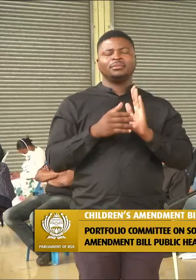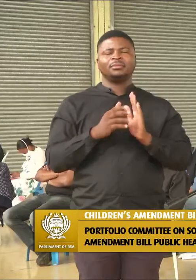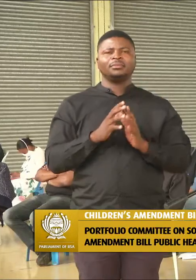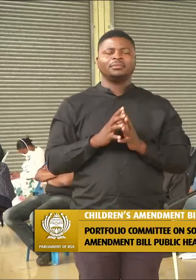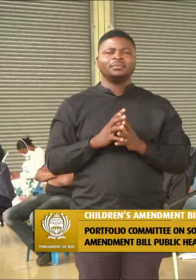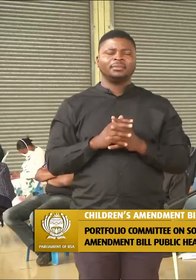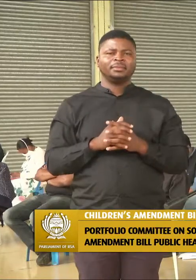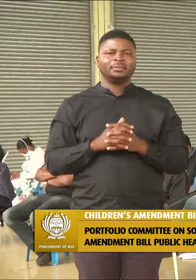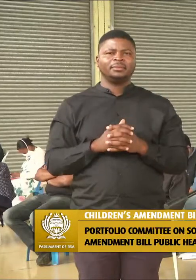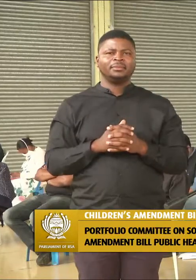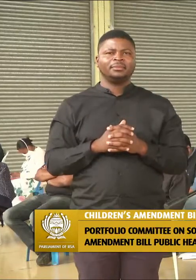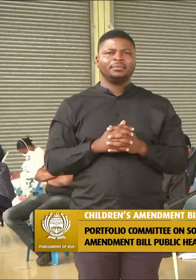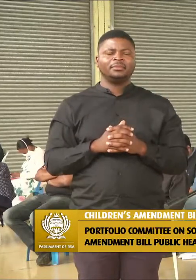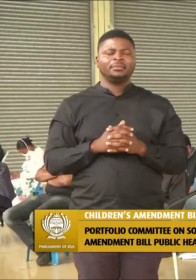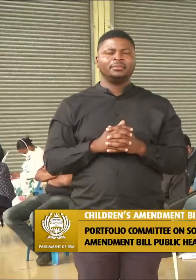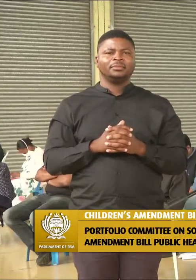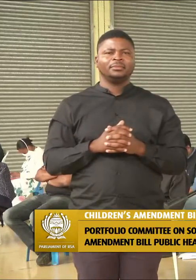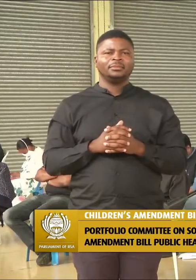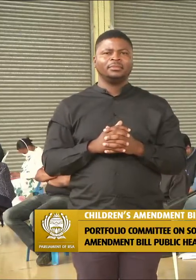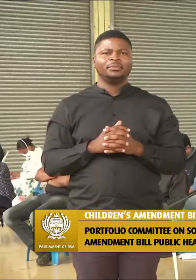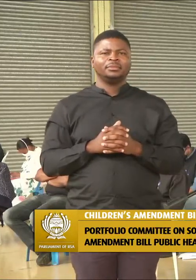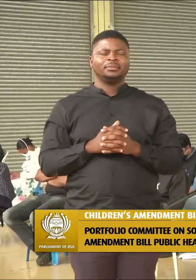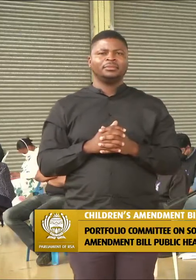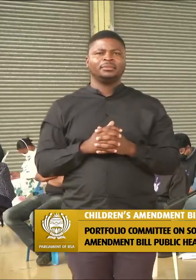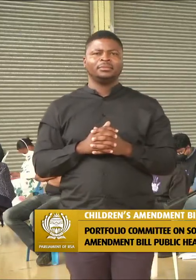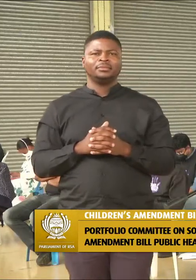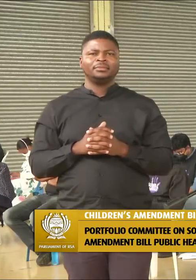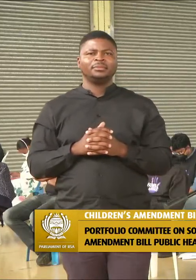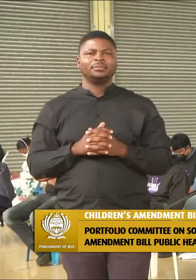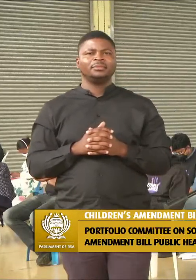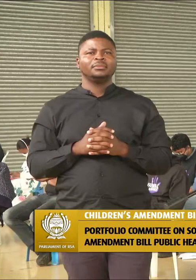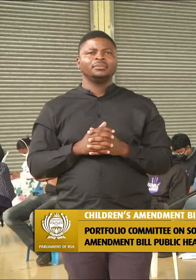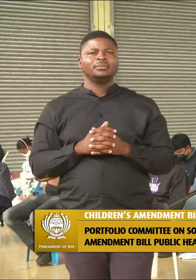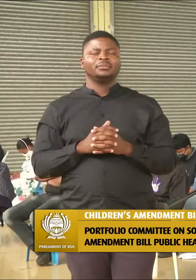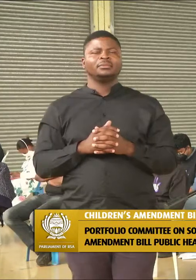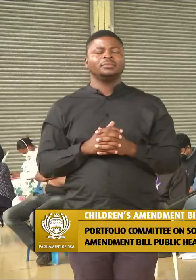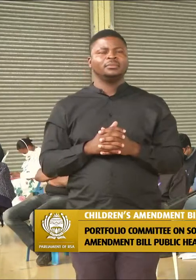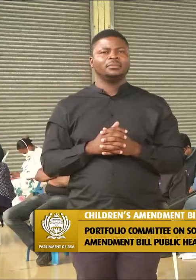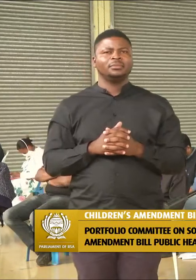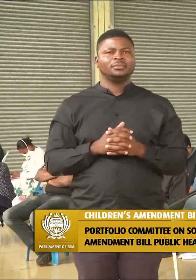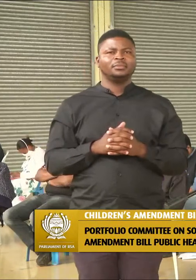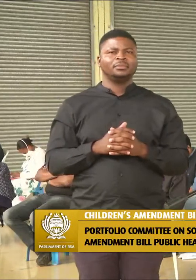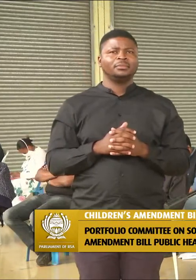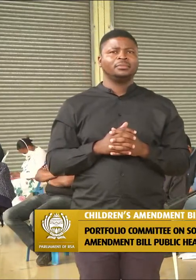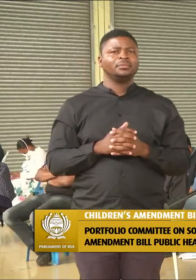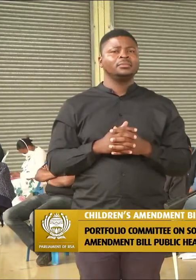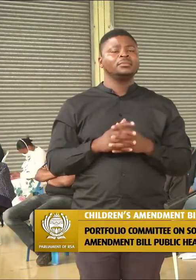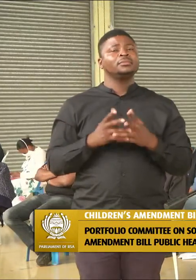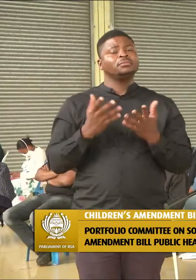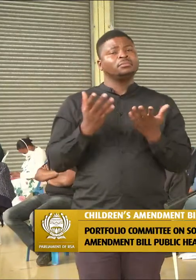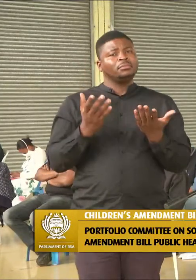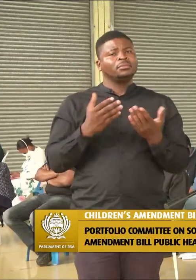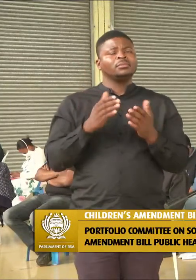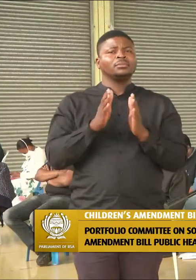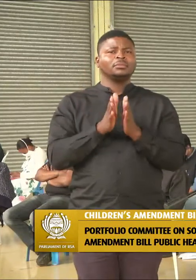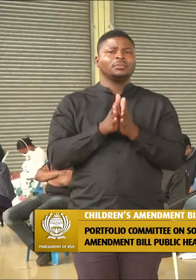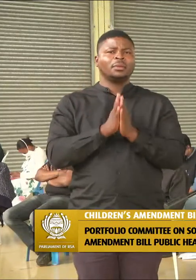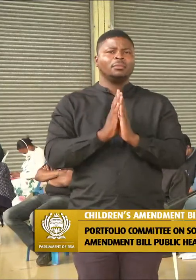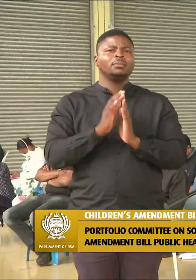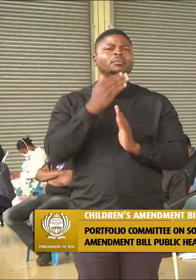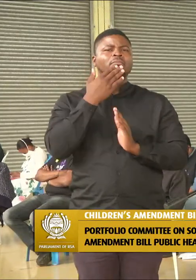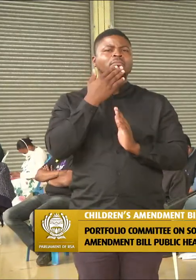bekunganjani ukuthi ke besibhekelele ngegrant. Can you also